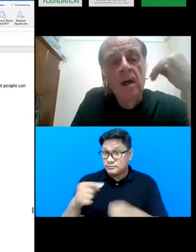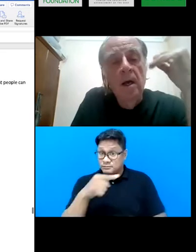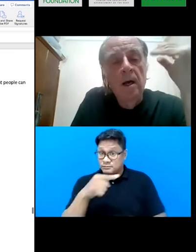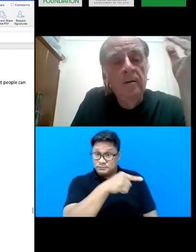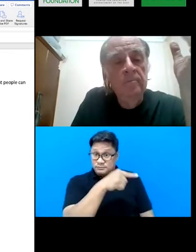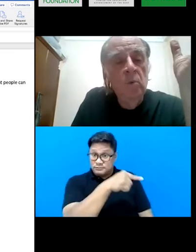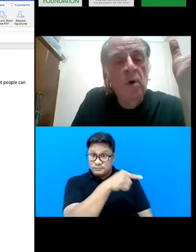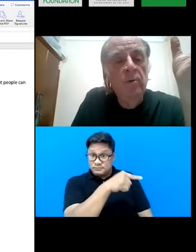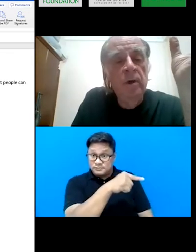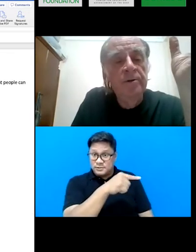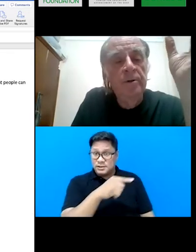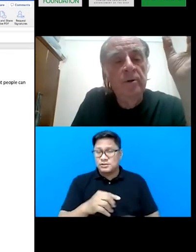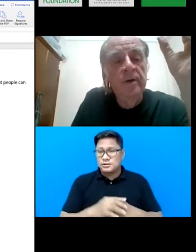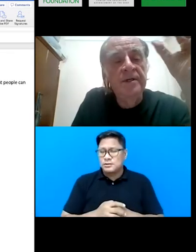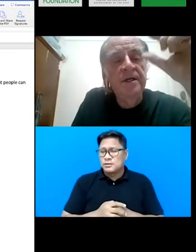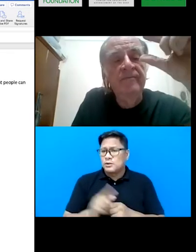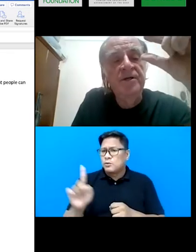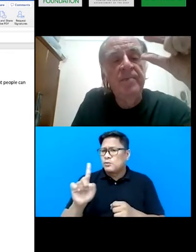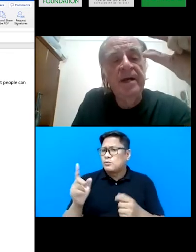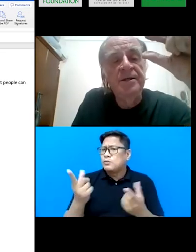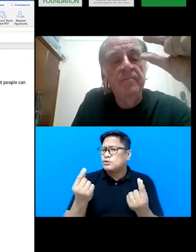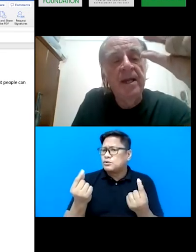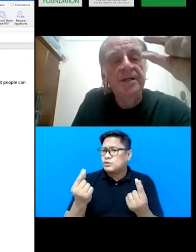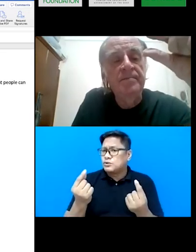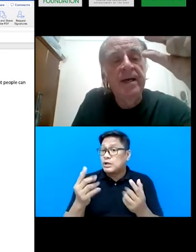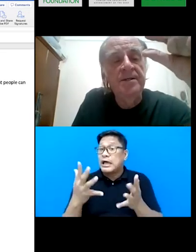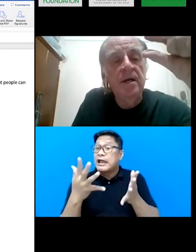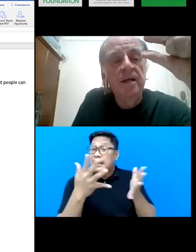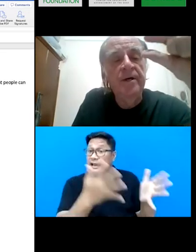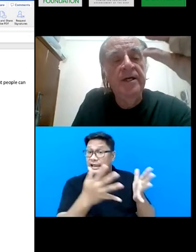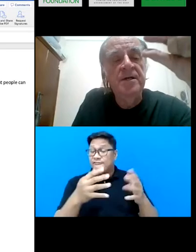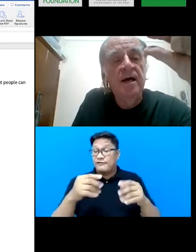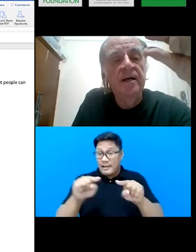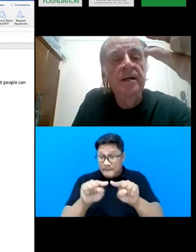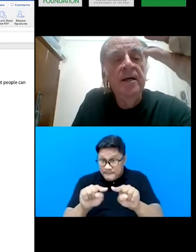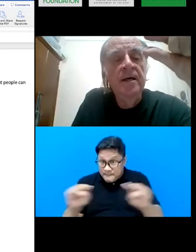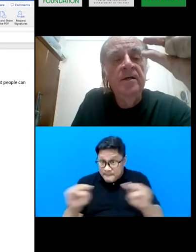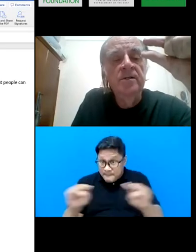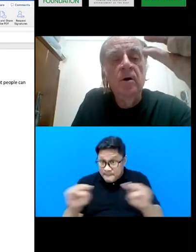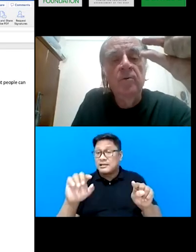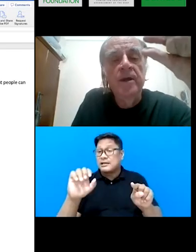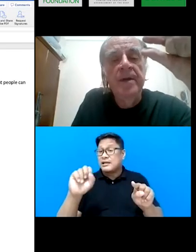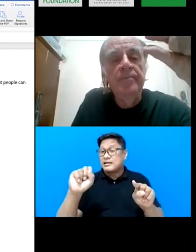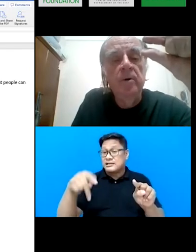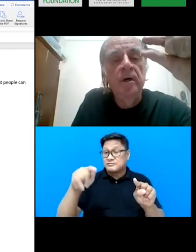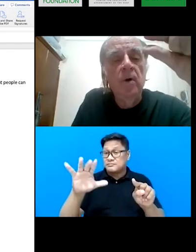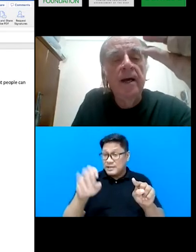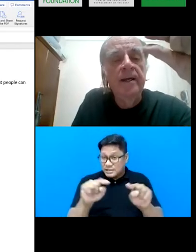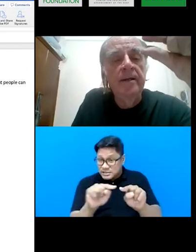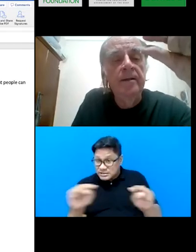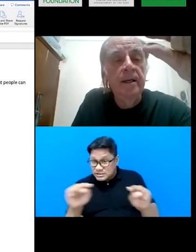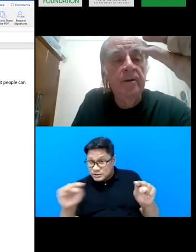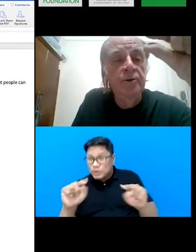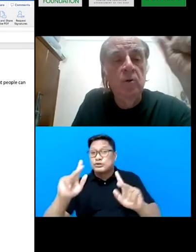Section. What we want to do is leave a space, a blank space under each sign so that people can